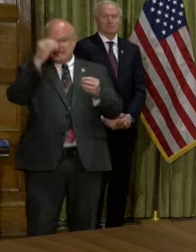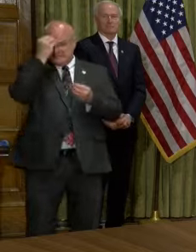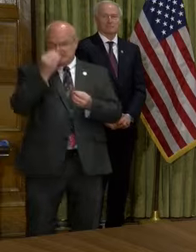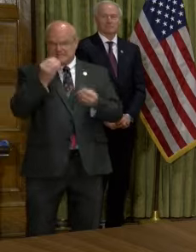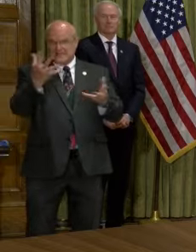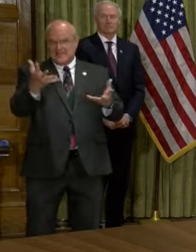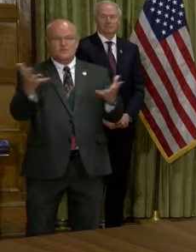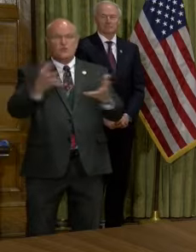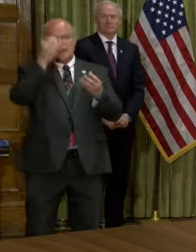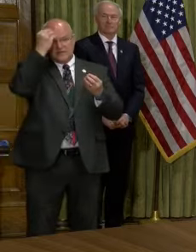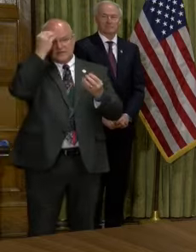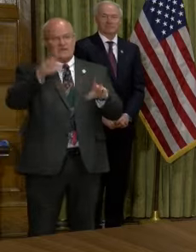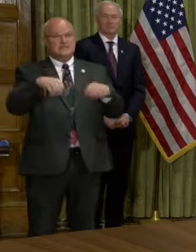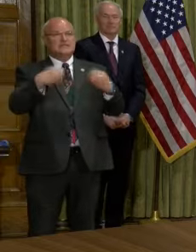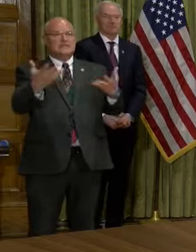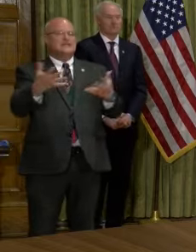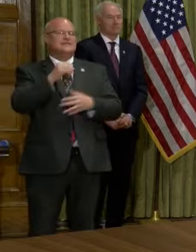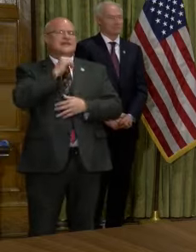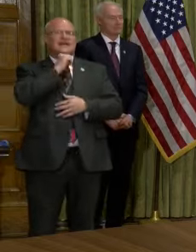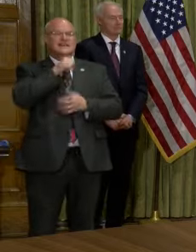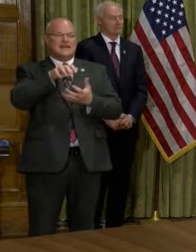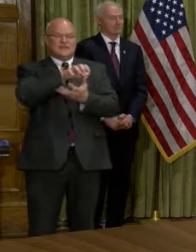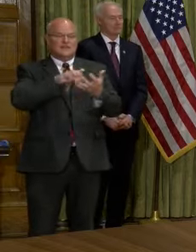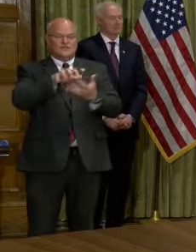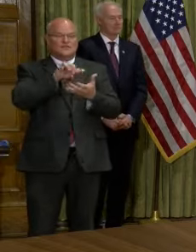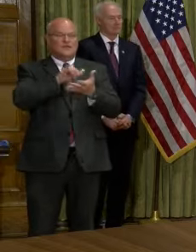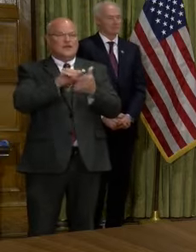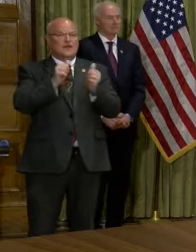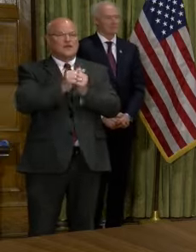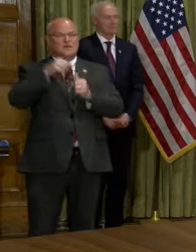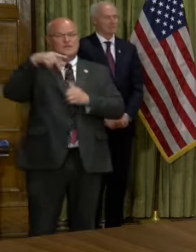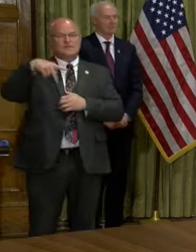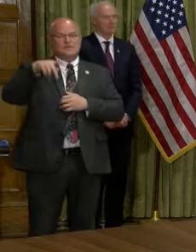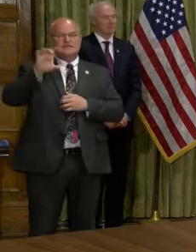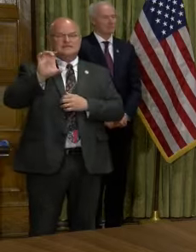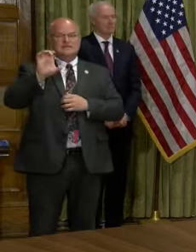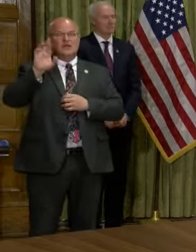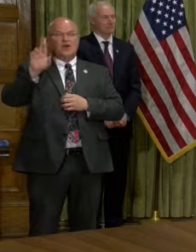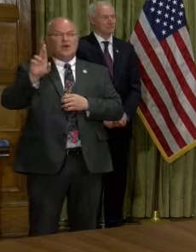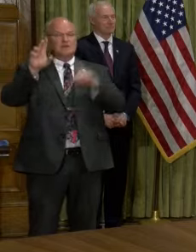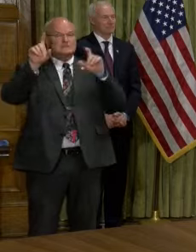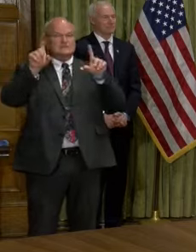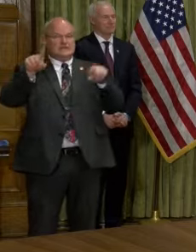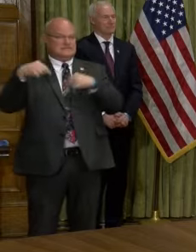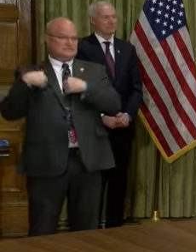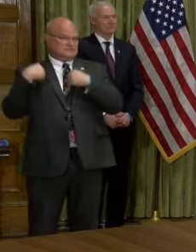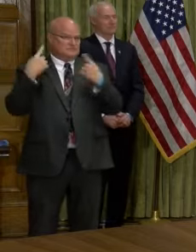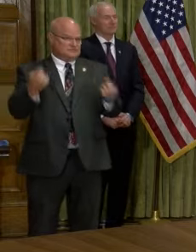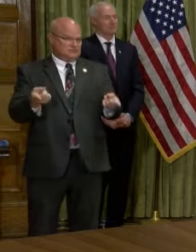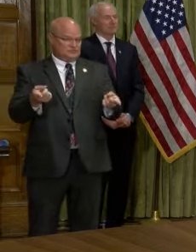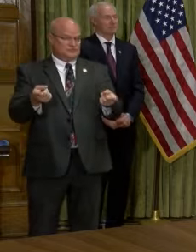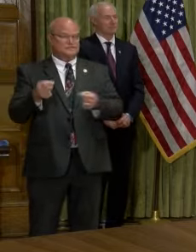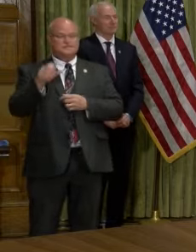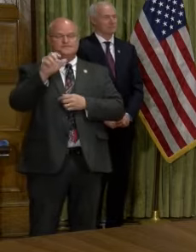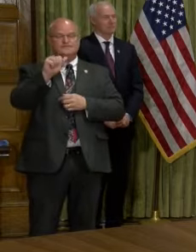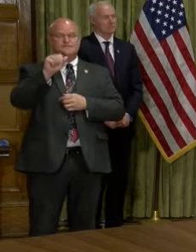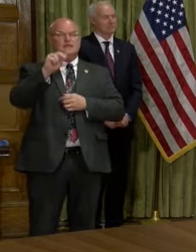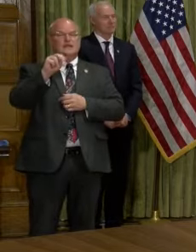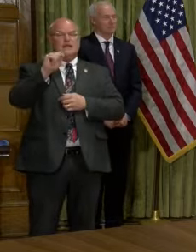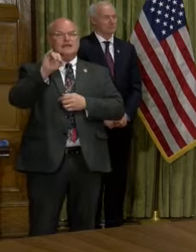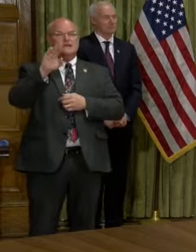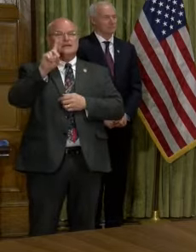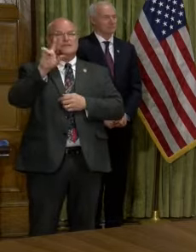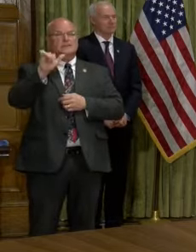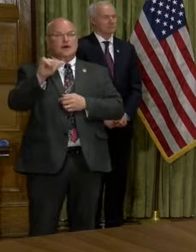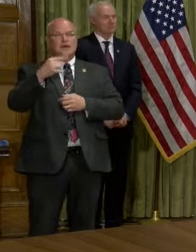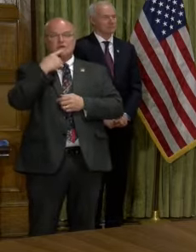what information that gives, and not to confuse that with the PCR test that we've been doing. An antibody test will tell if someone has